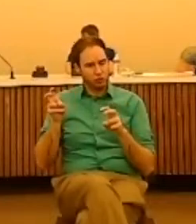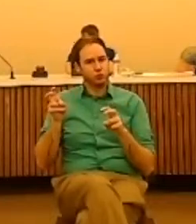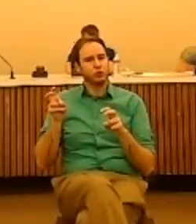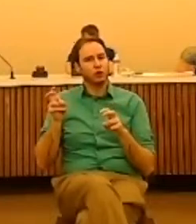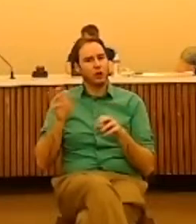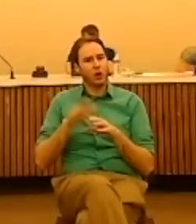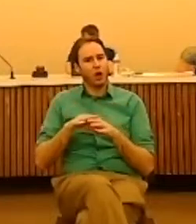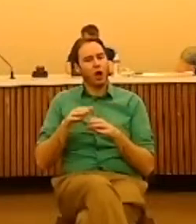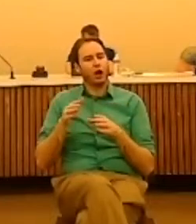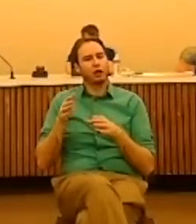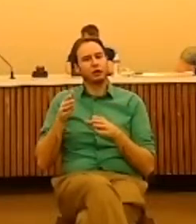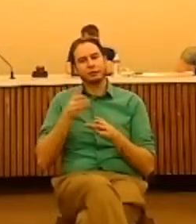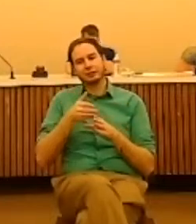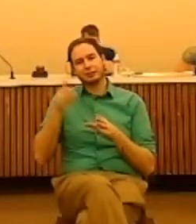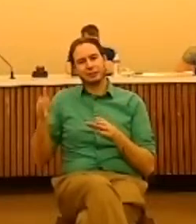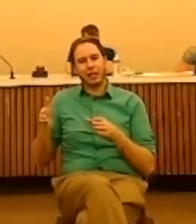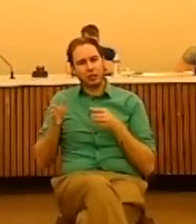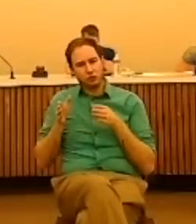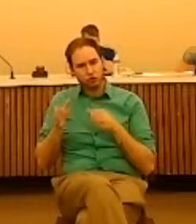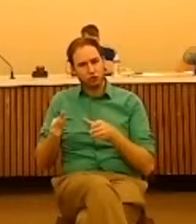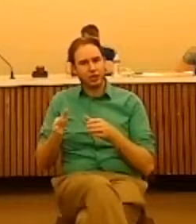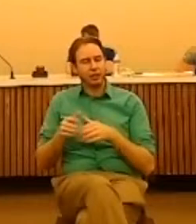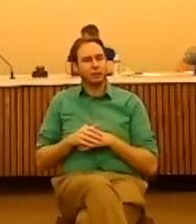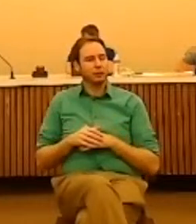the side streets.